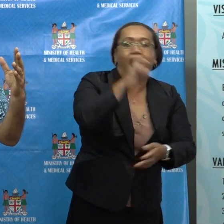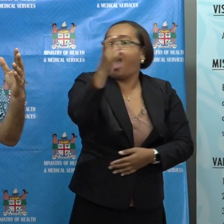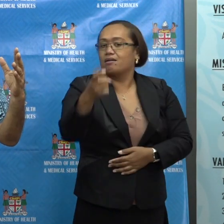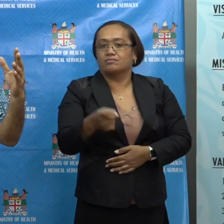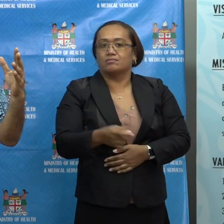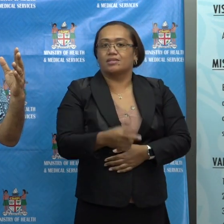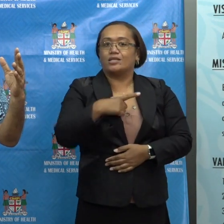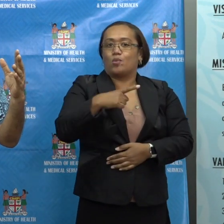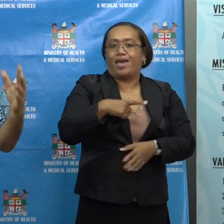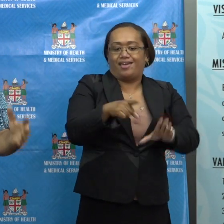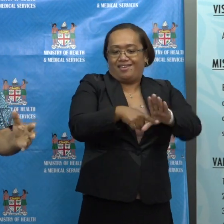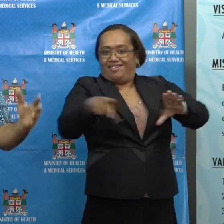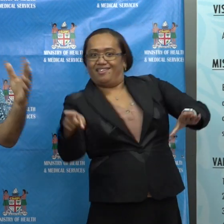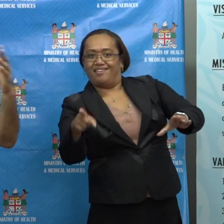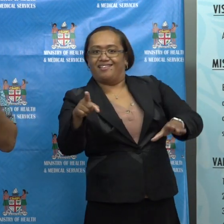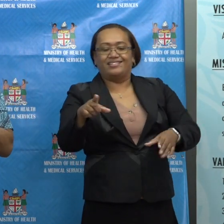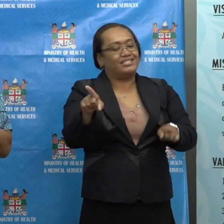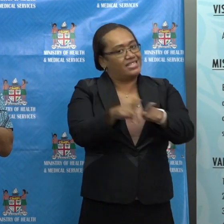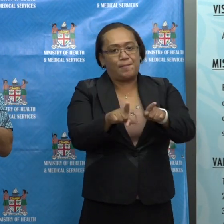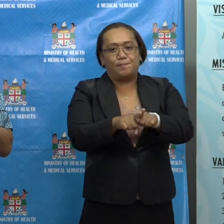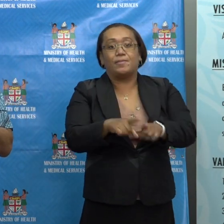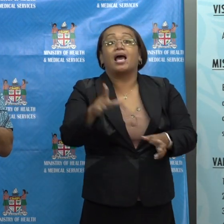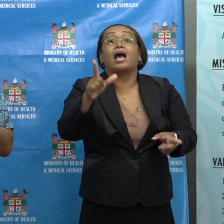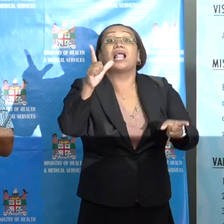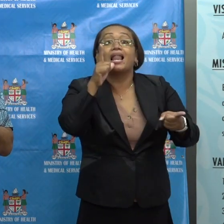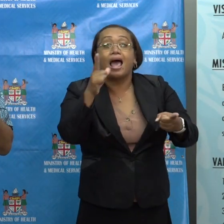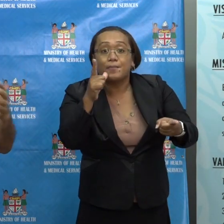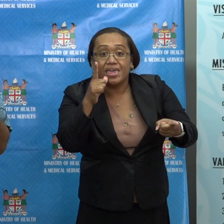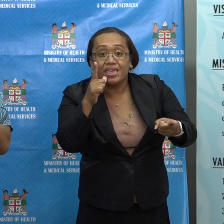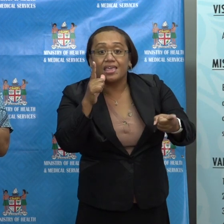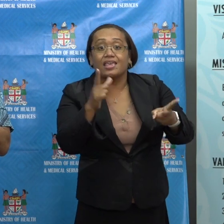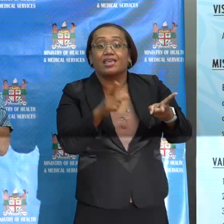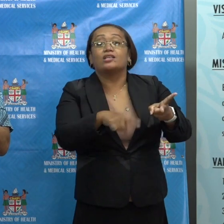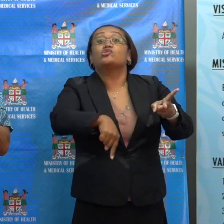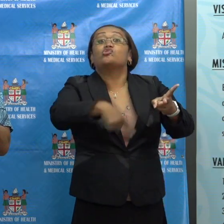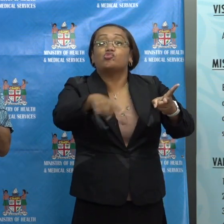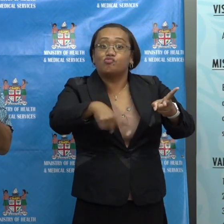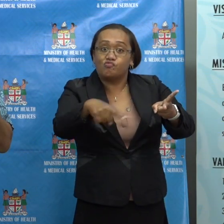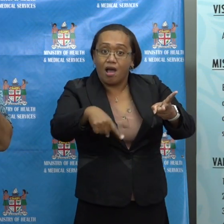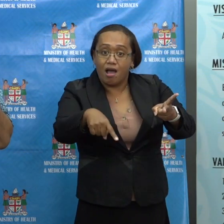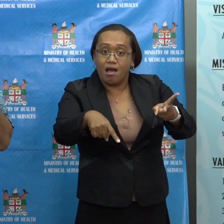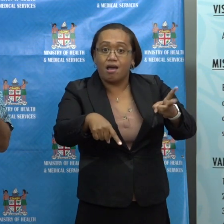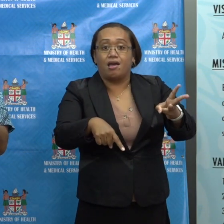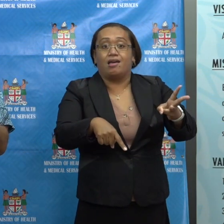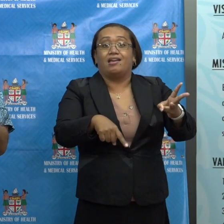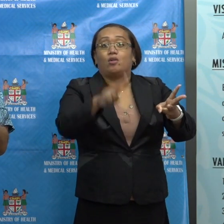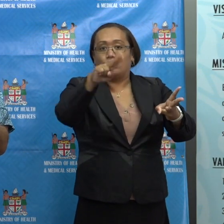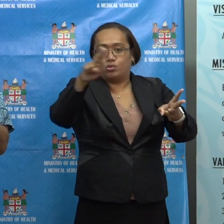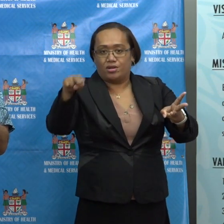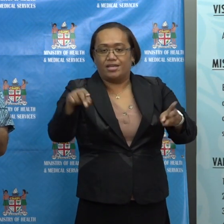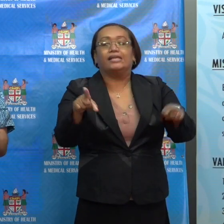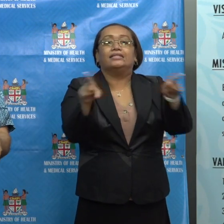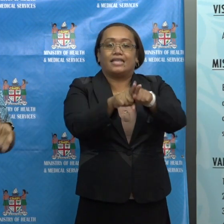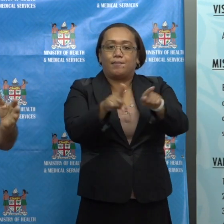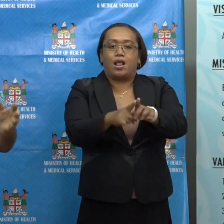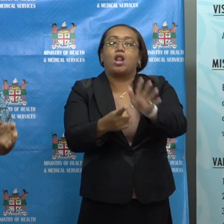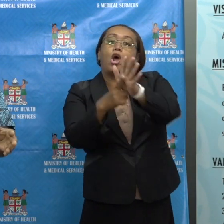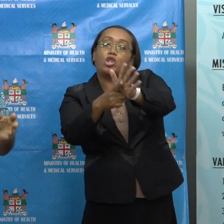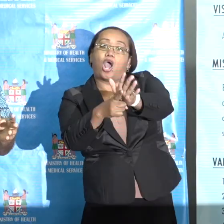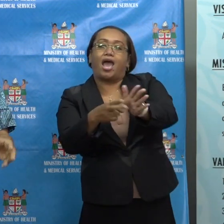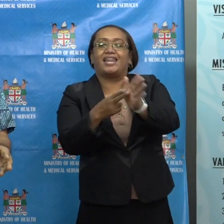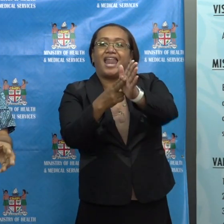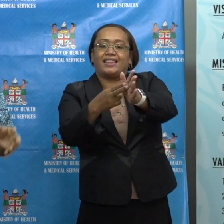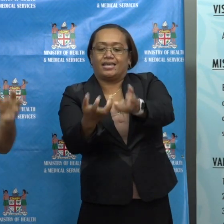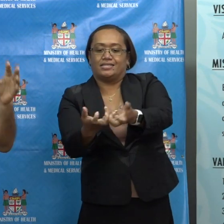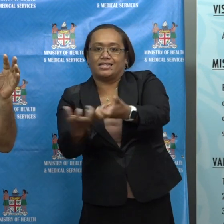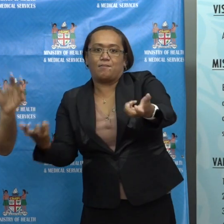Lotoka, and you got Nandi. So Lotoka and Nandi will be considered separate containment zones, and then we'll have